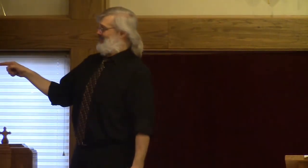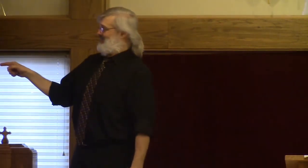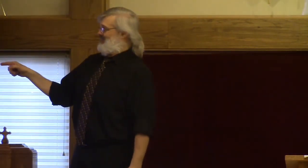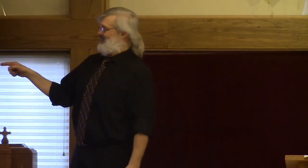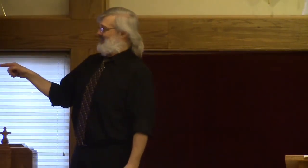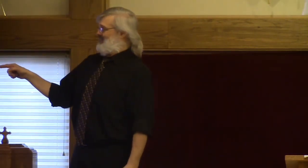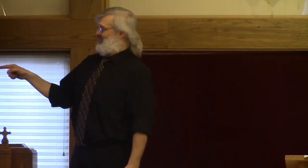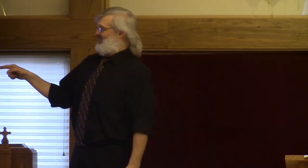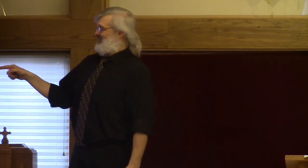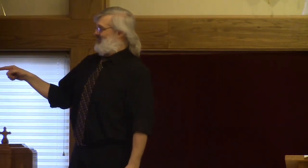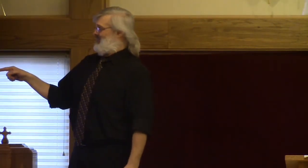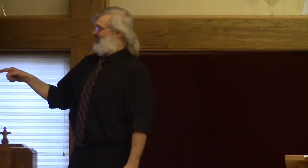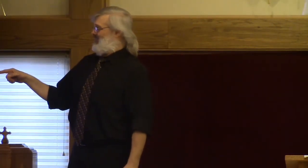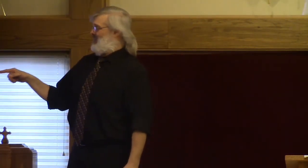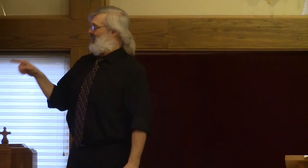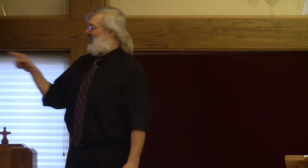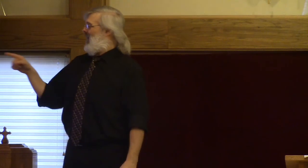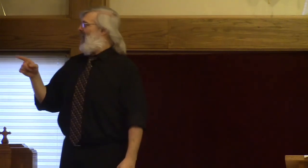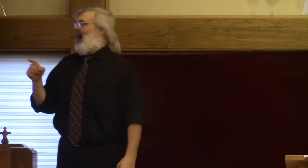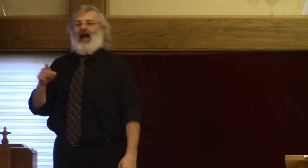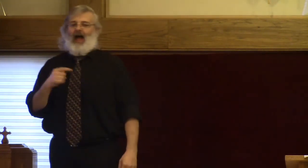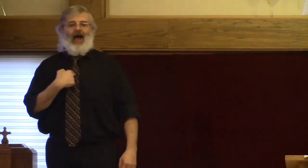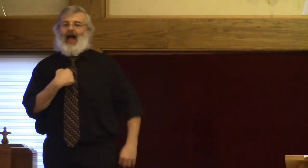I don't think most people have any clue that this goes on.